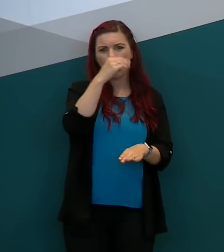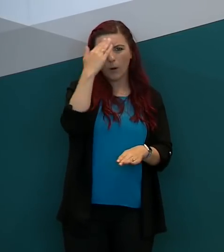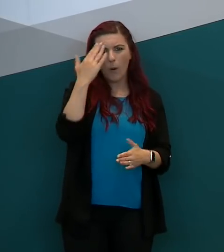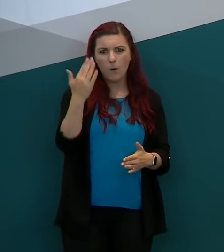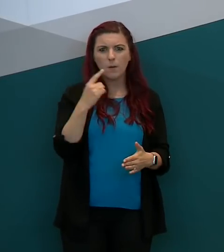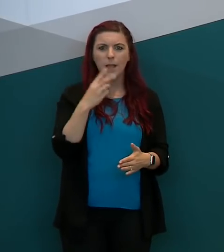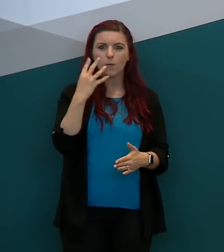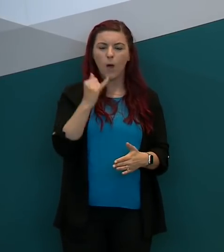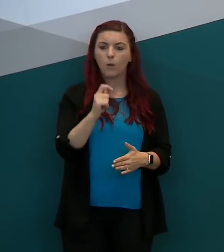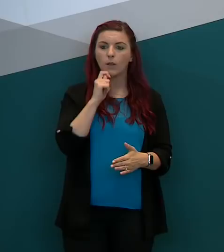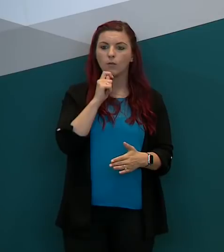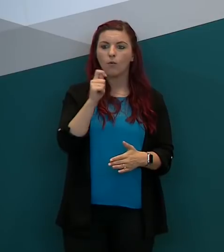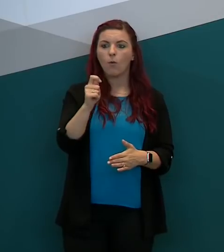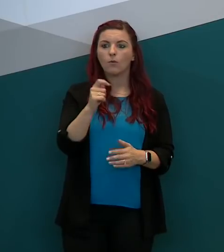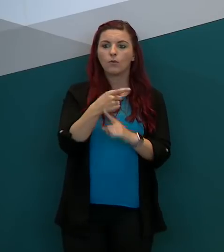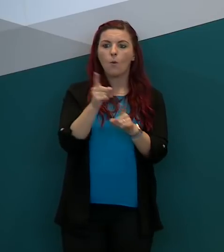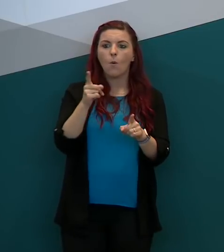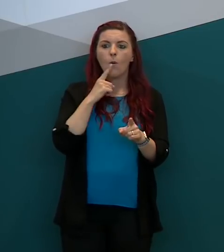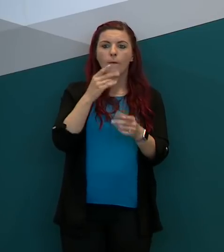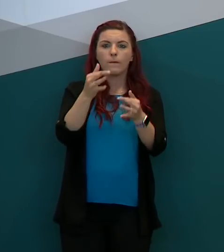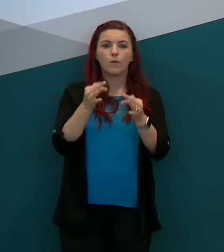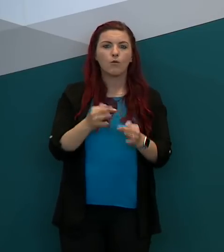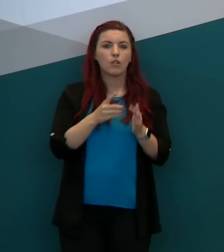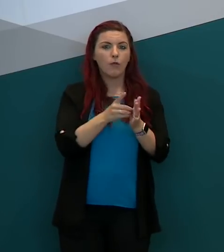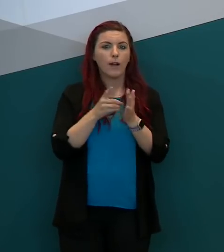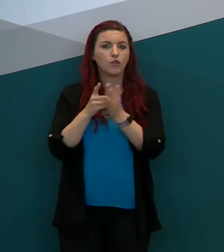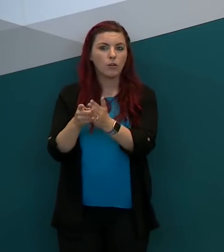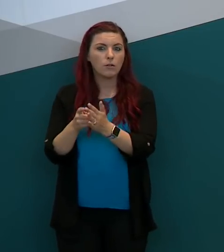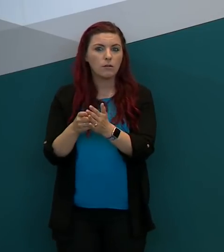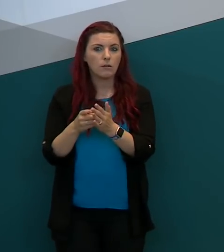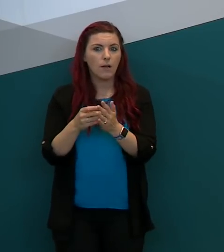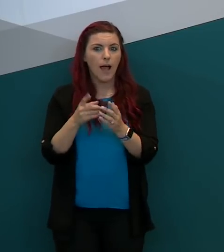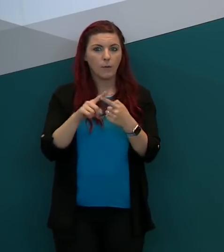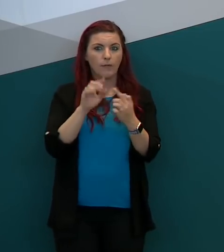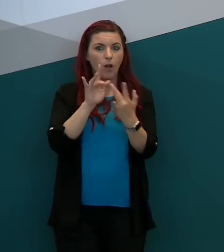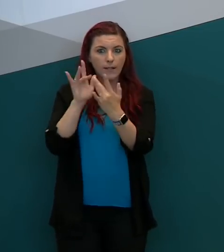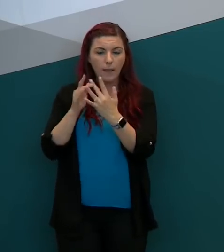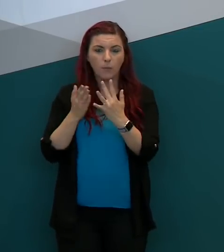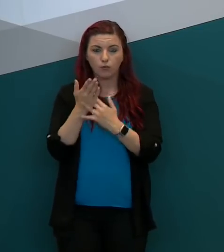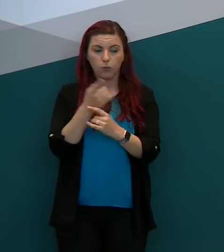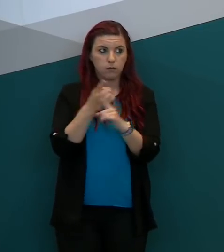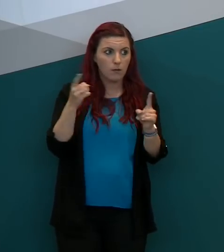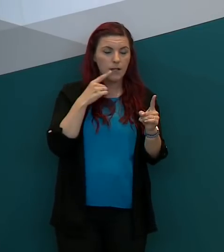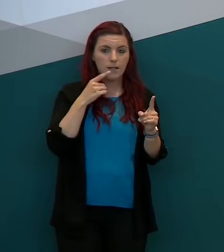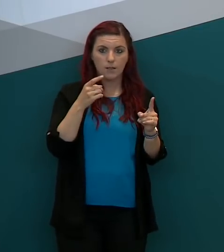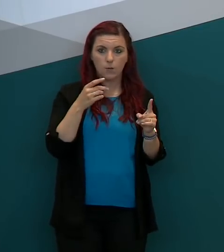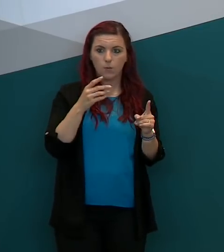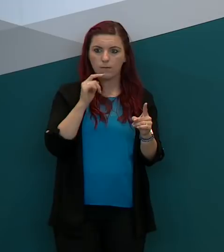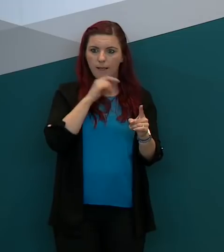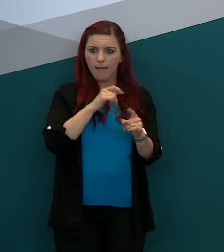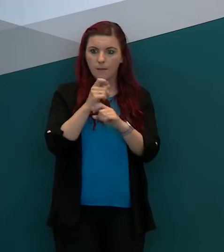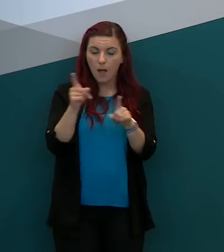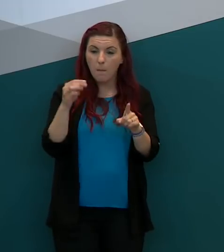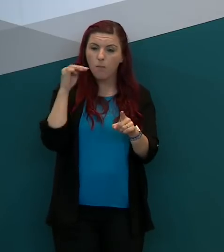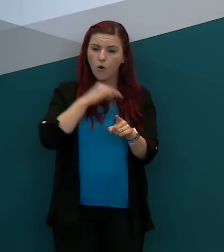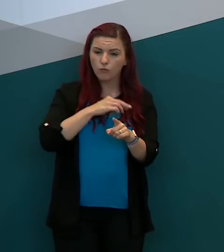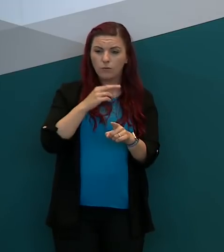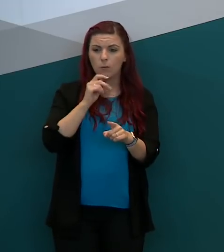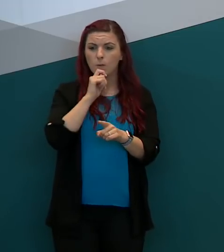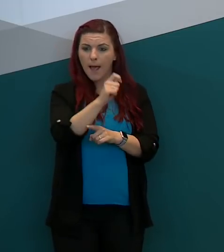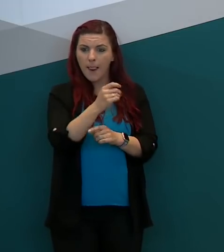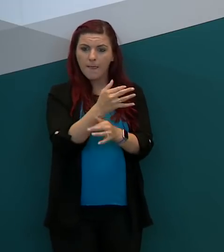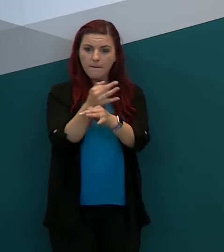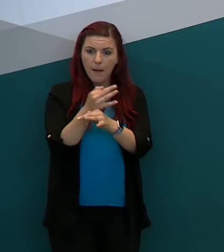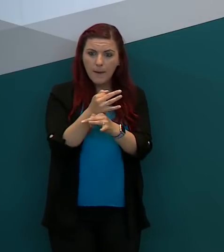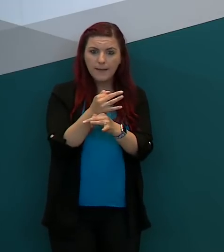wrote to funeral directors, as well as highlighting through yourselves over a period of weeks the importance of raising the family's notification